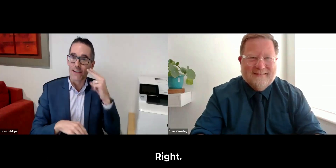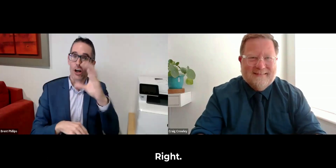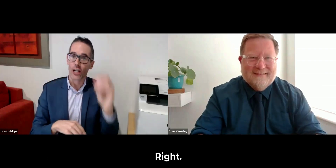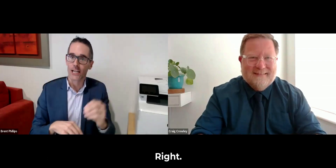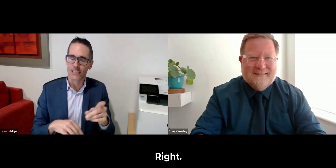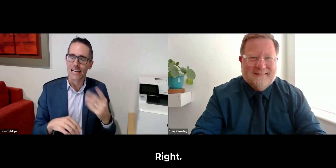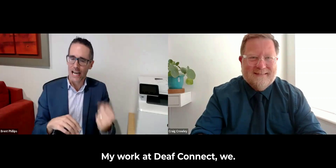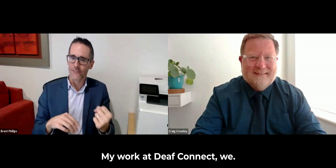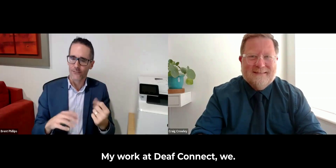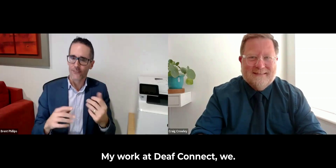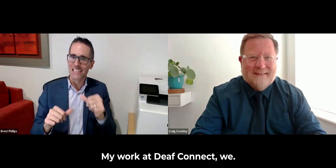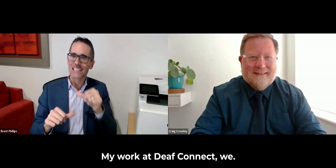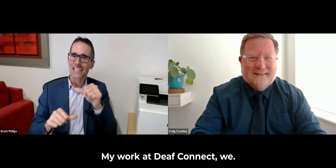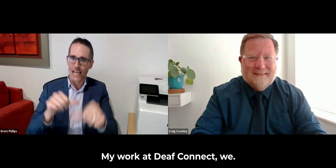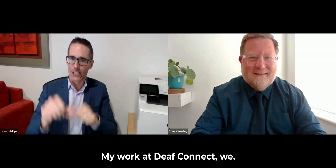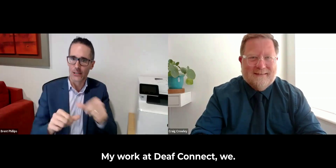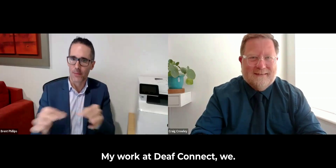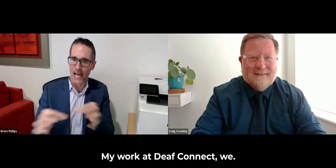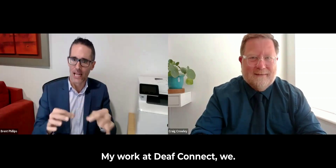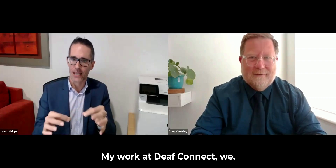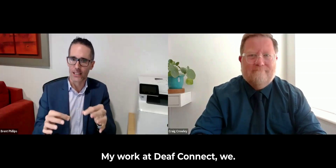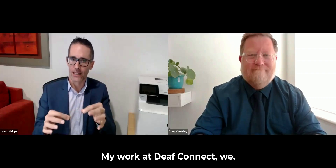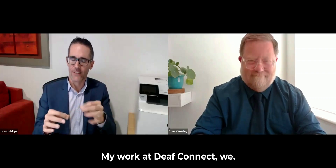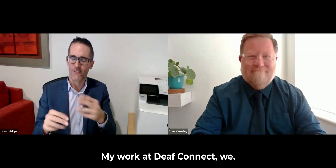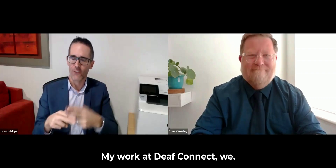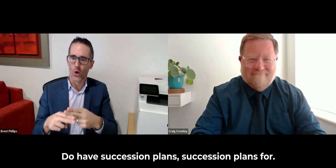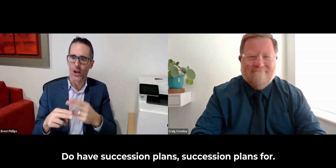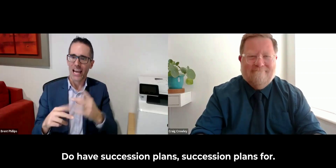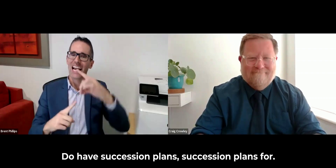Right. My work at Deaf Connect, we do have